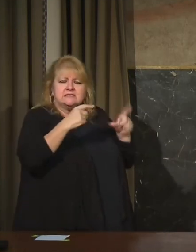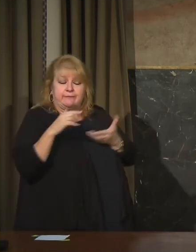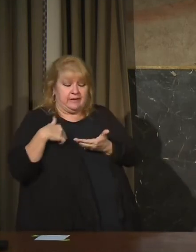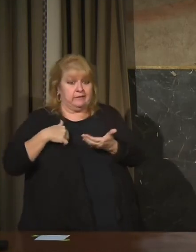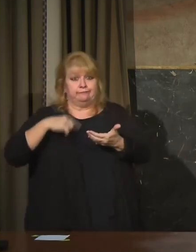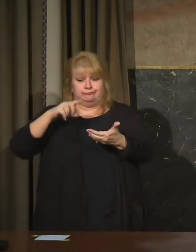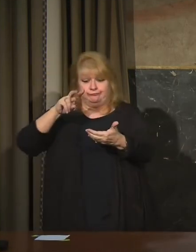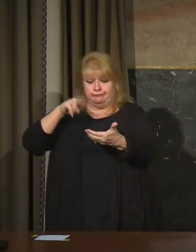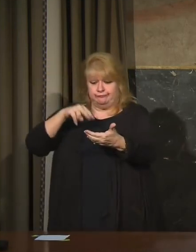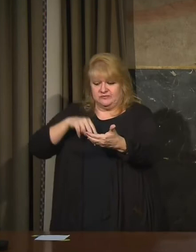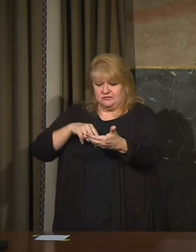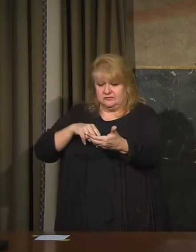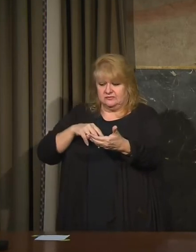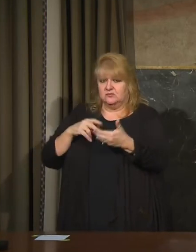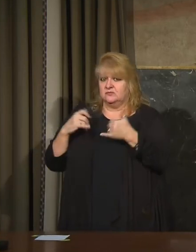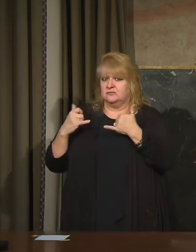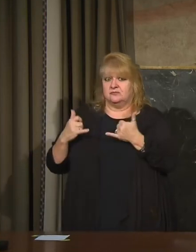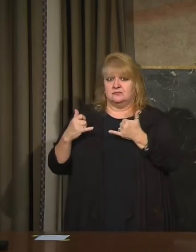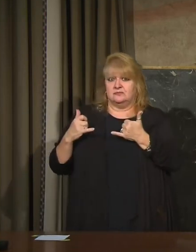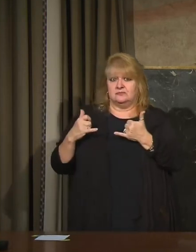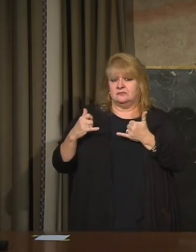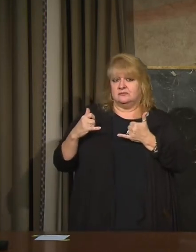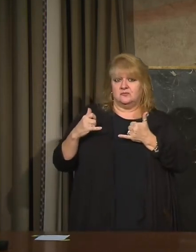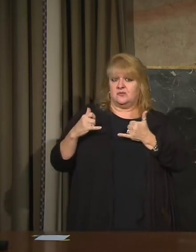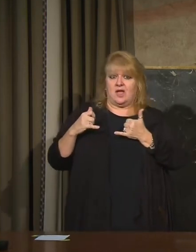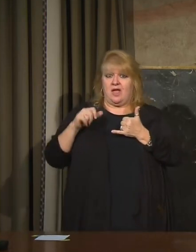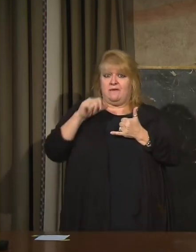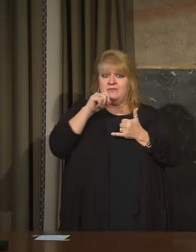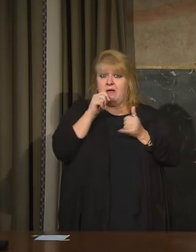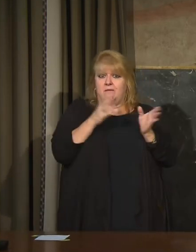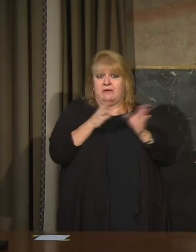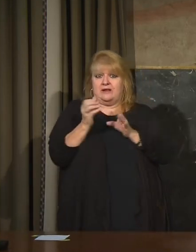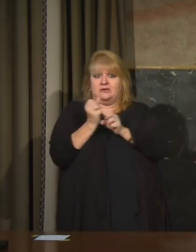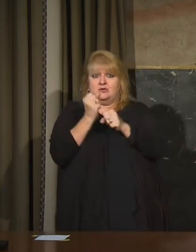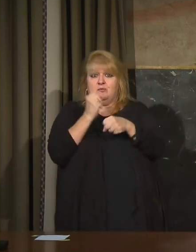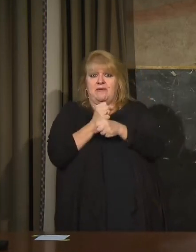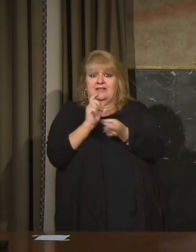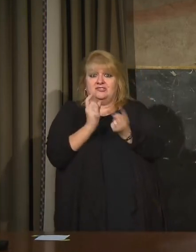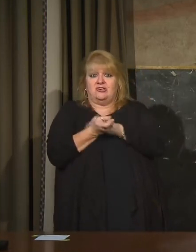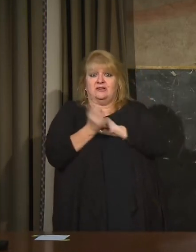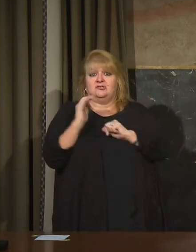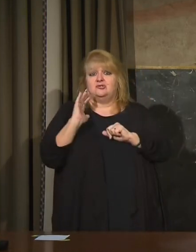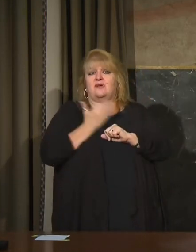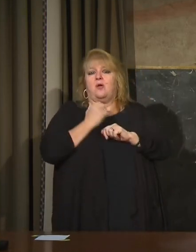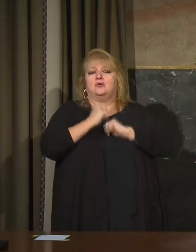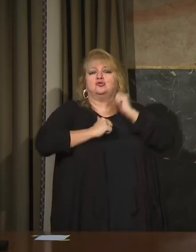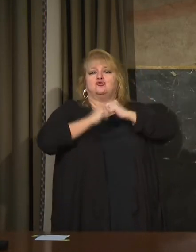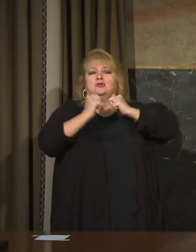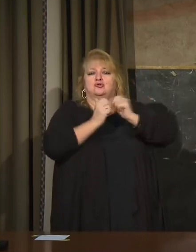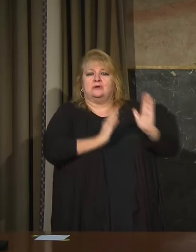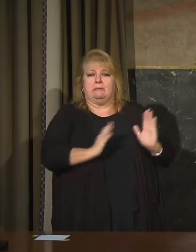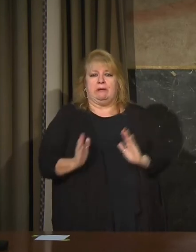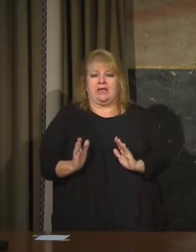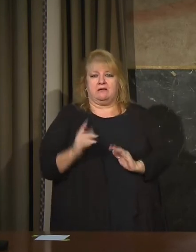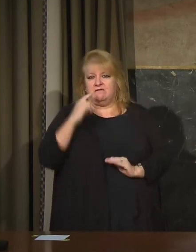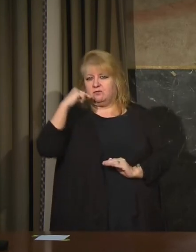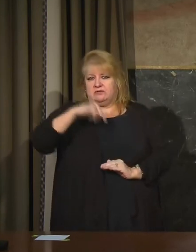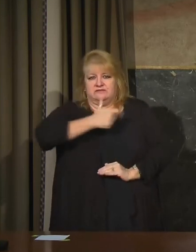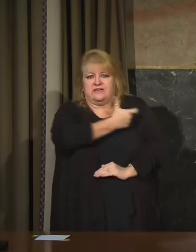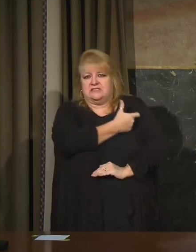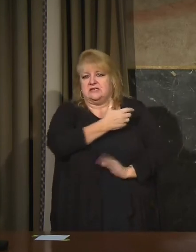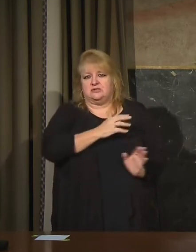not presently considering making any changes to our structure over the vaccination